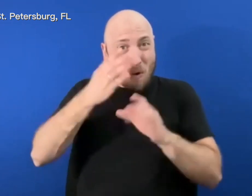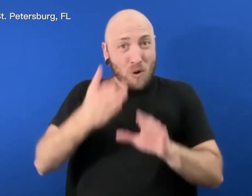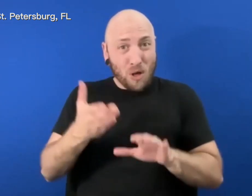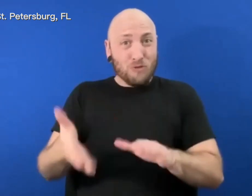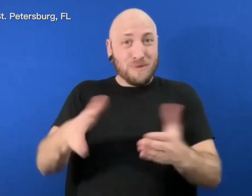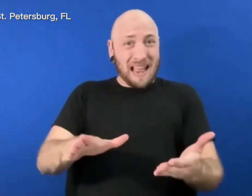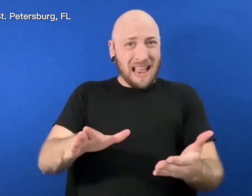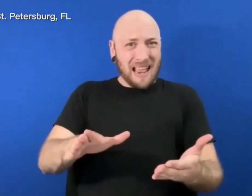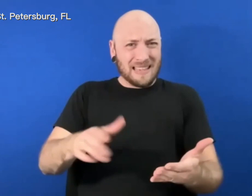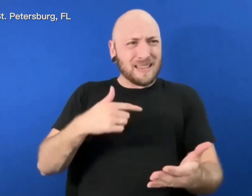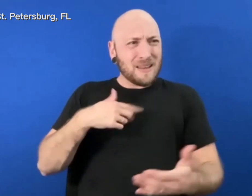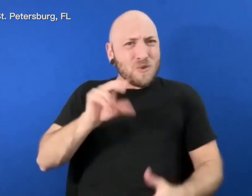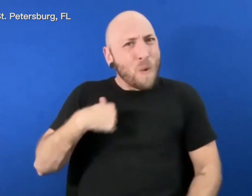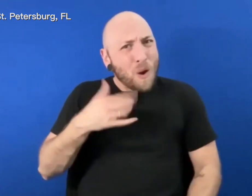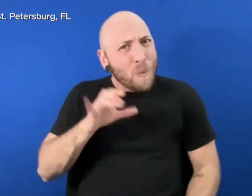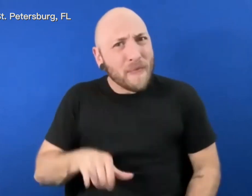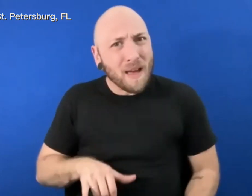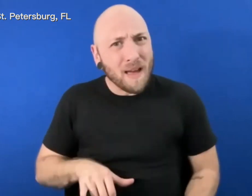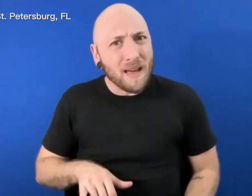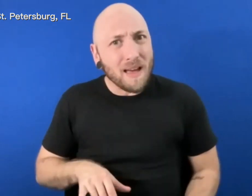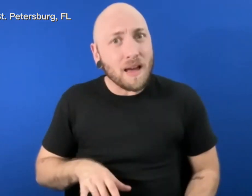I was raised very